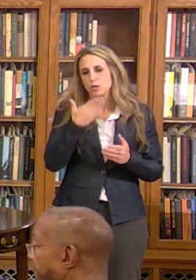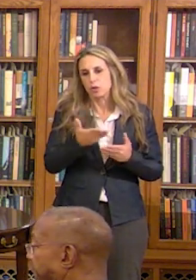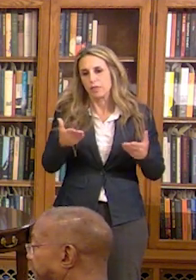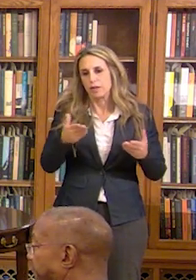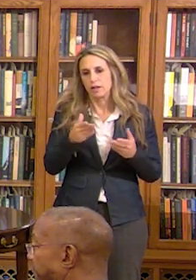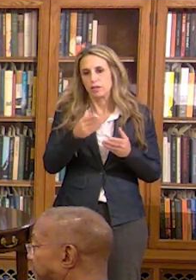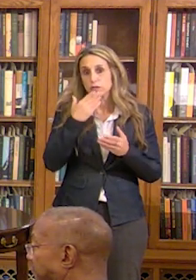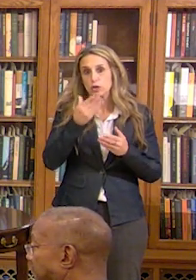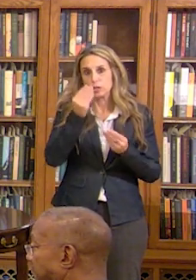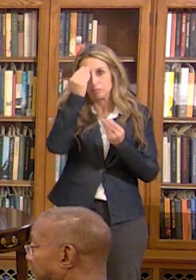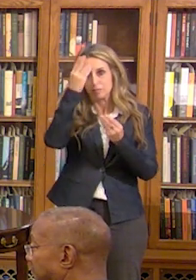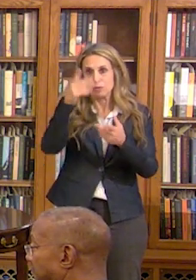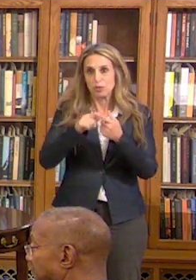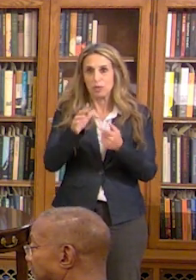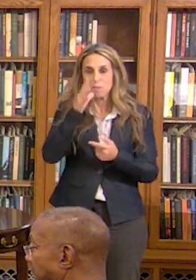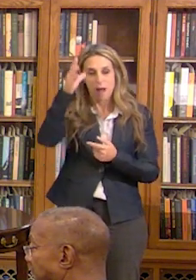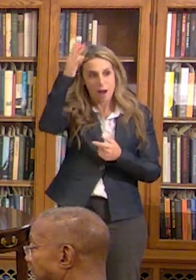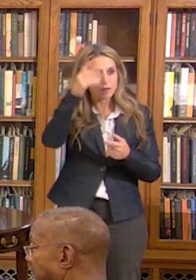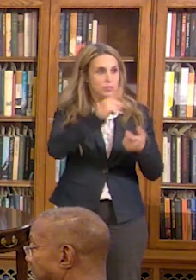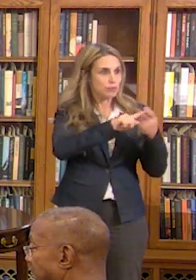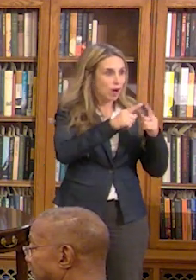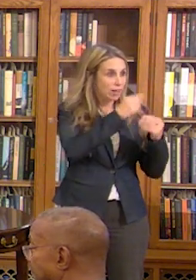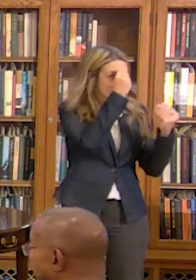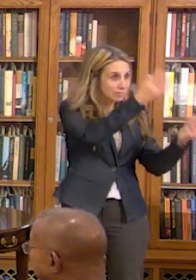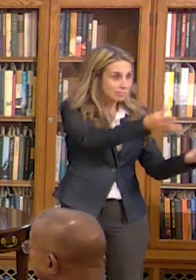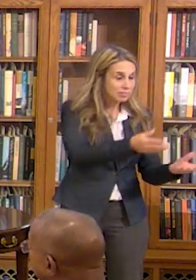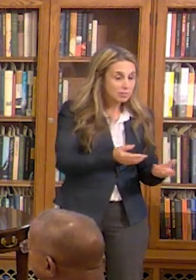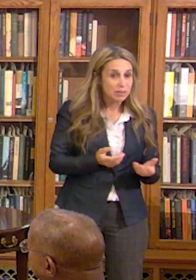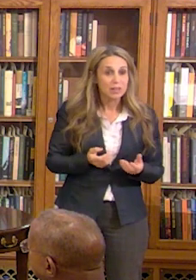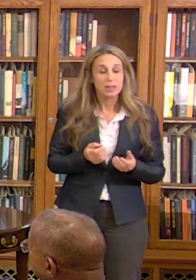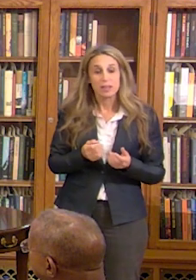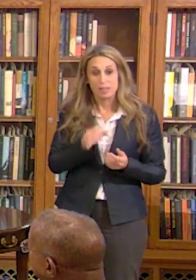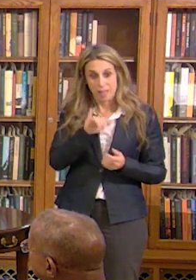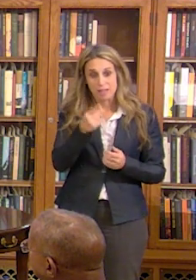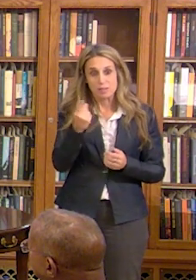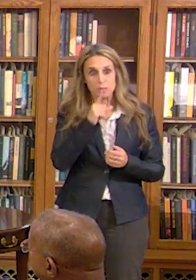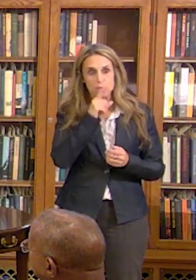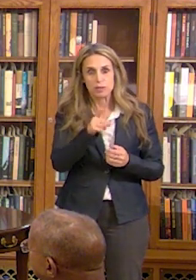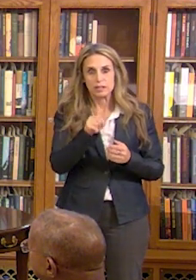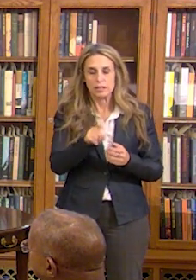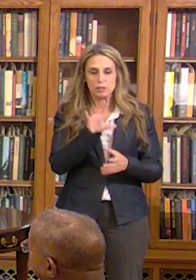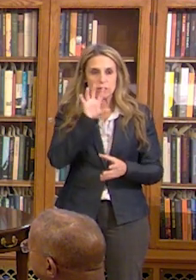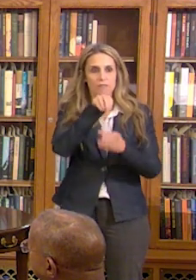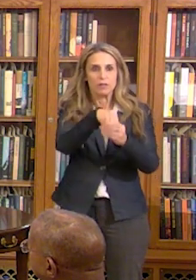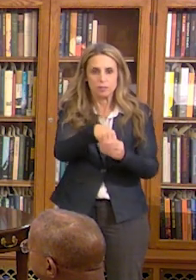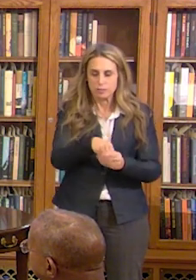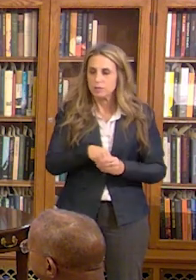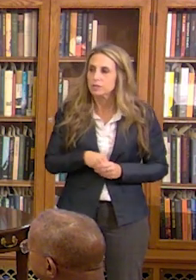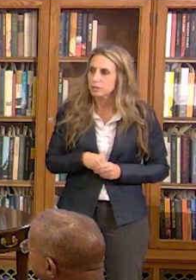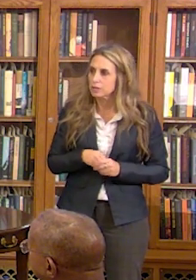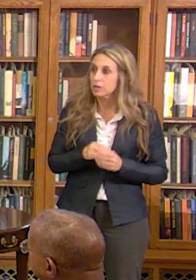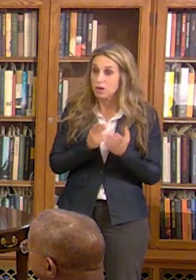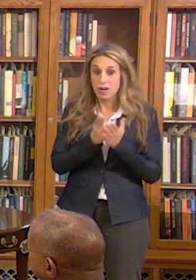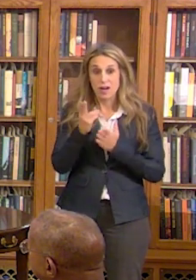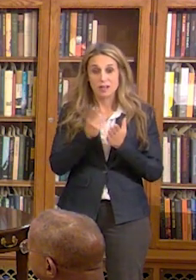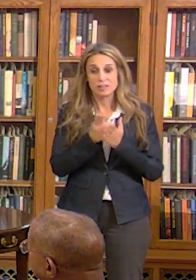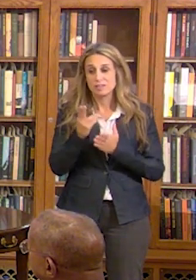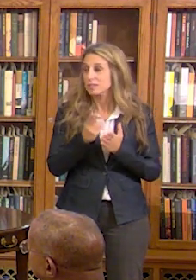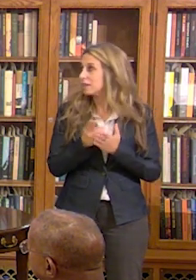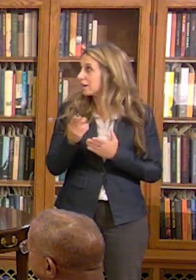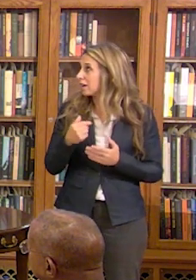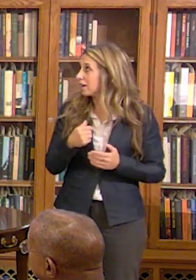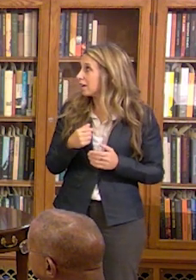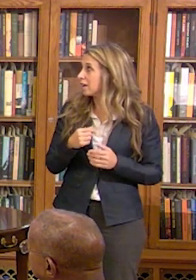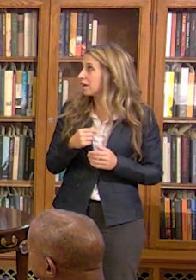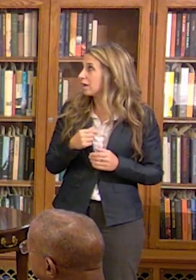message to their parents and their friends you know that this is something that you really need to get into and quite honestly I I was